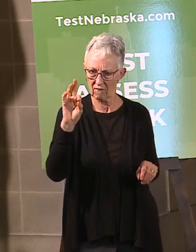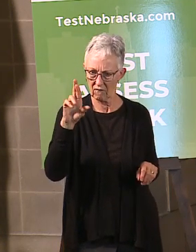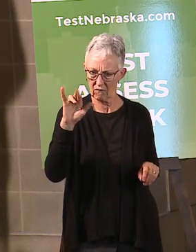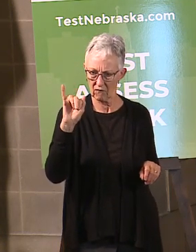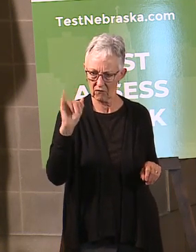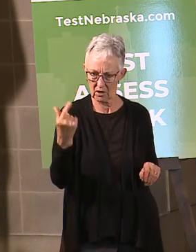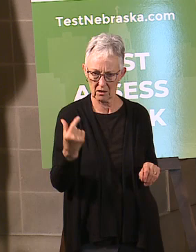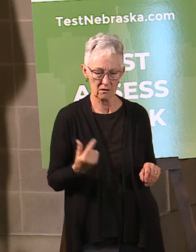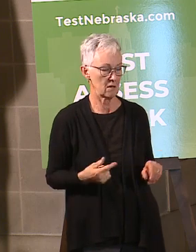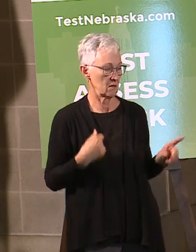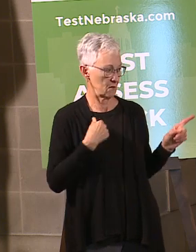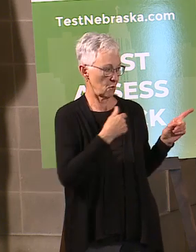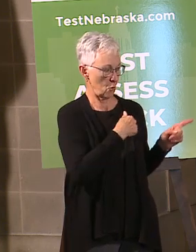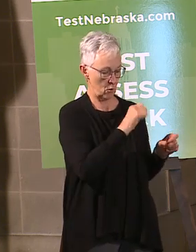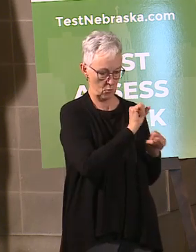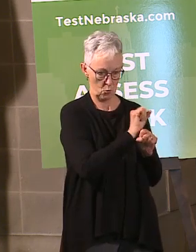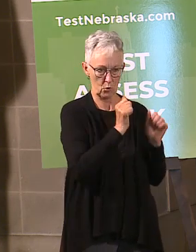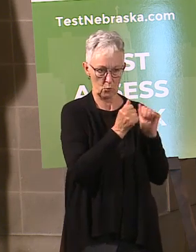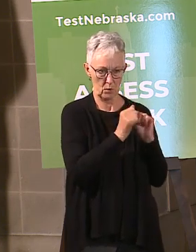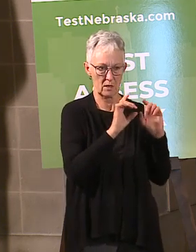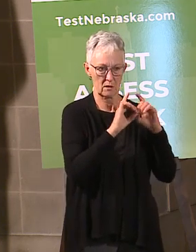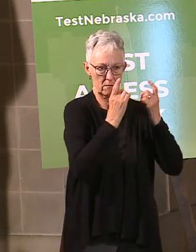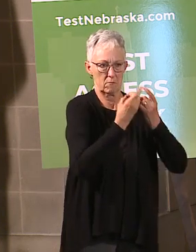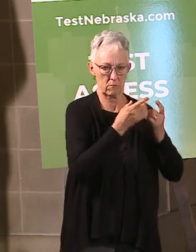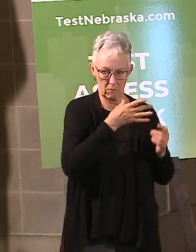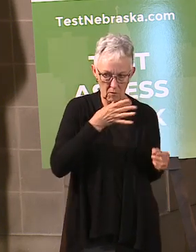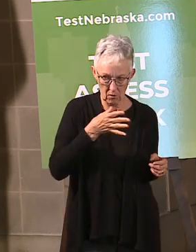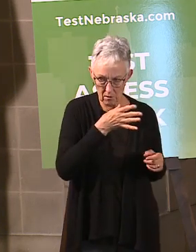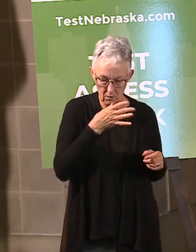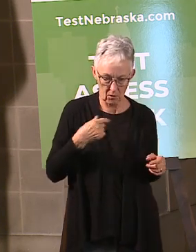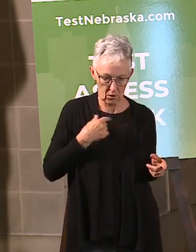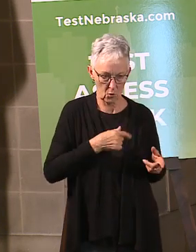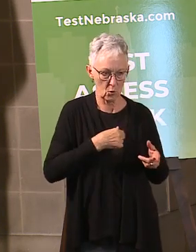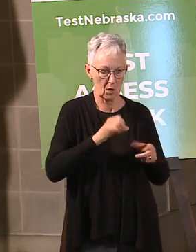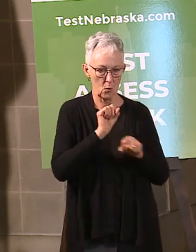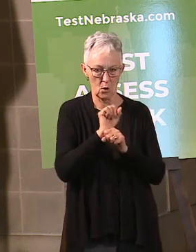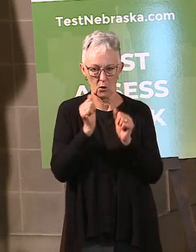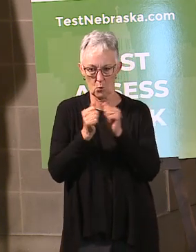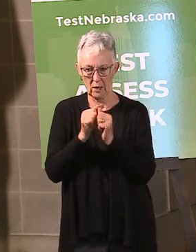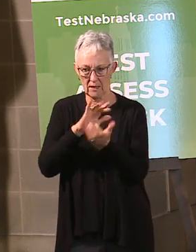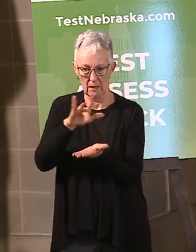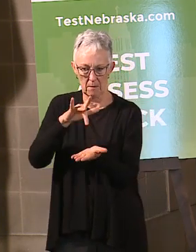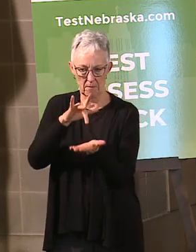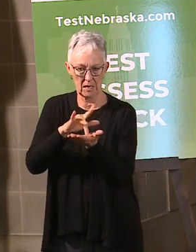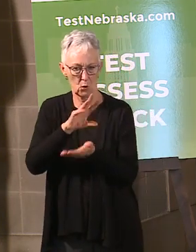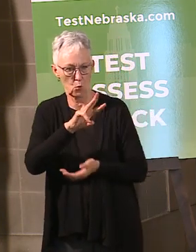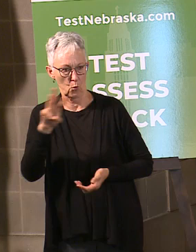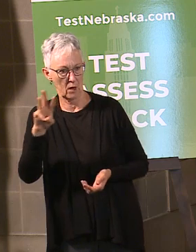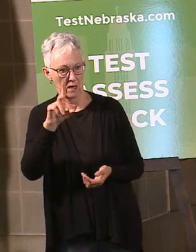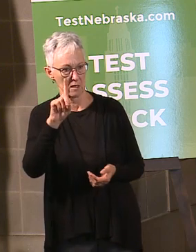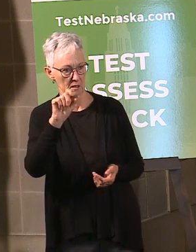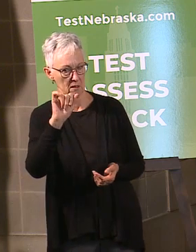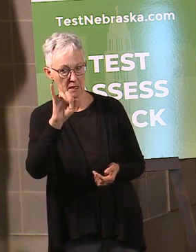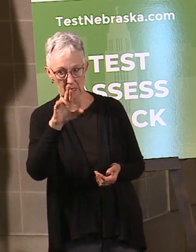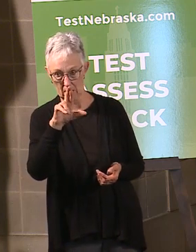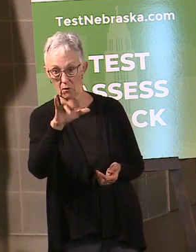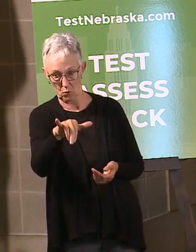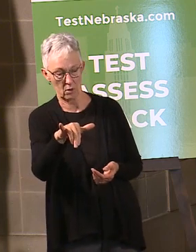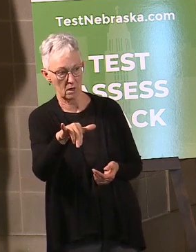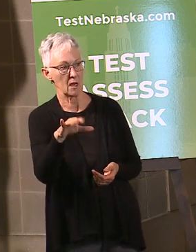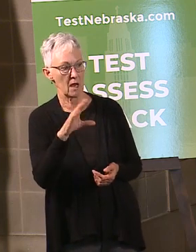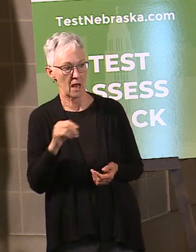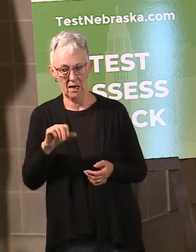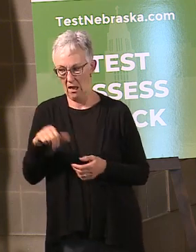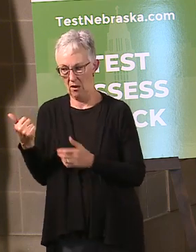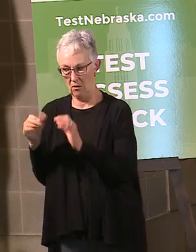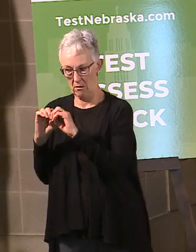also a AFAN member, joined forces with Midwest Dairy, along with our partners, and we were able to come